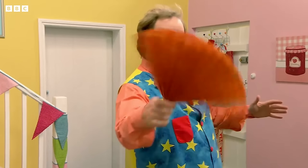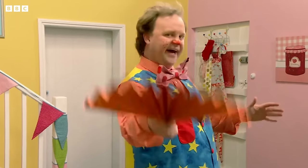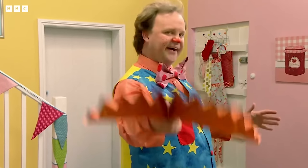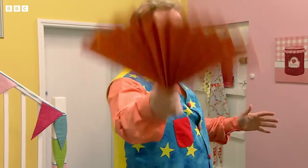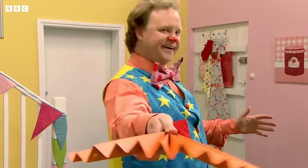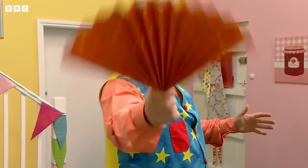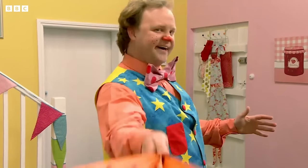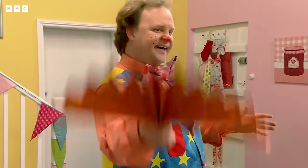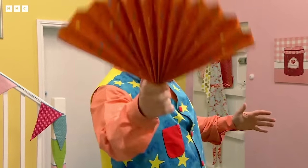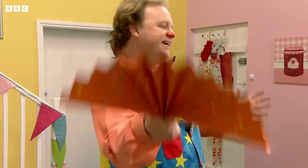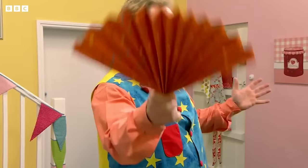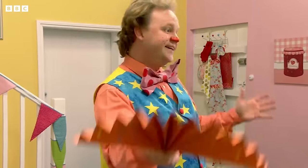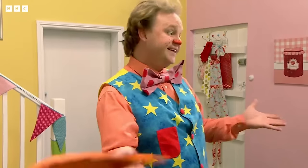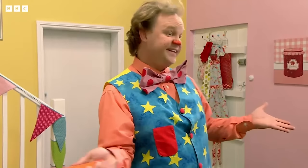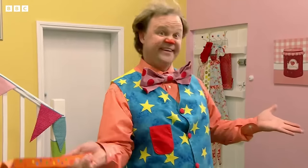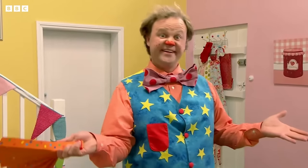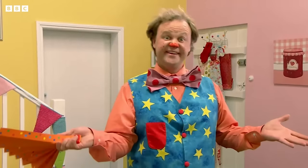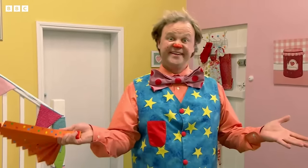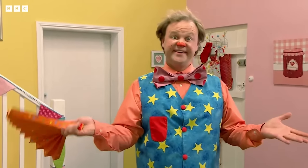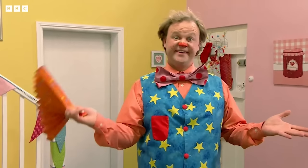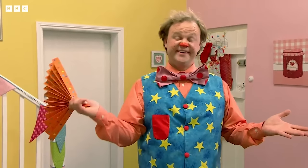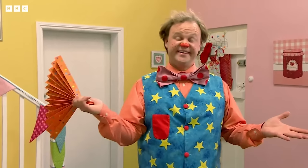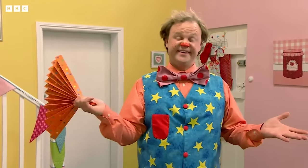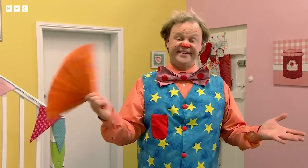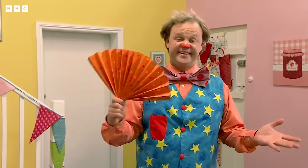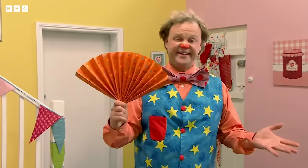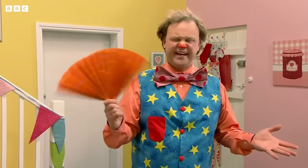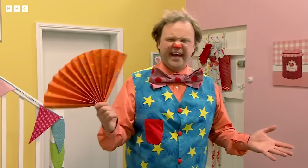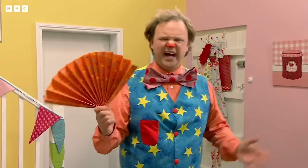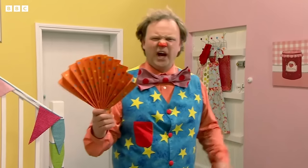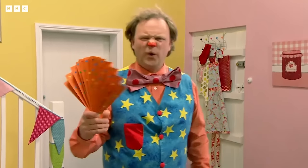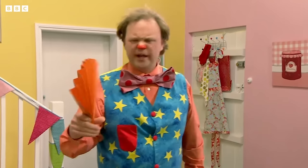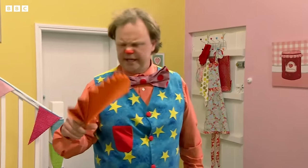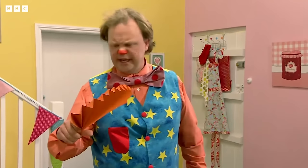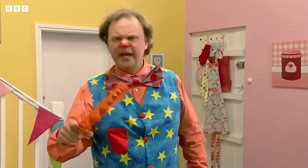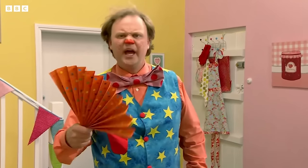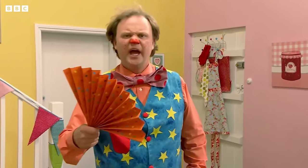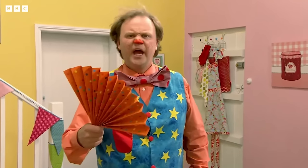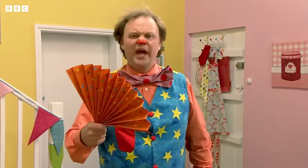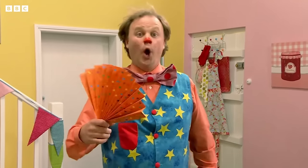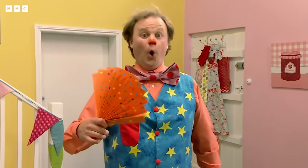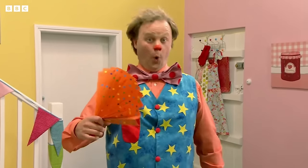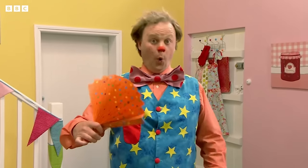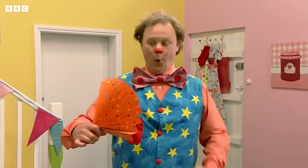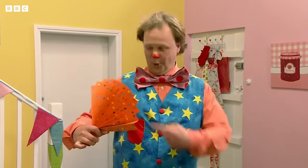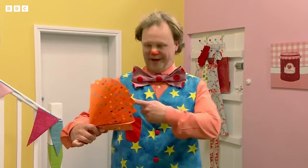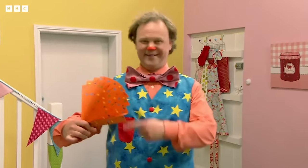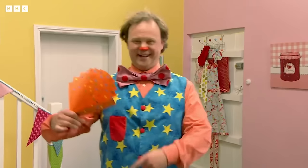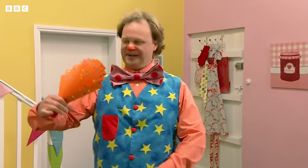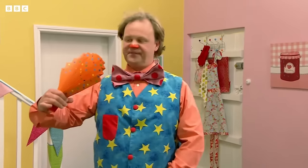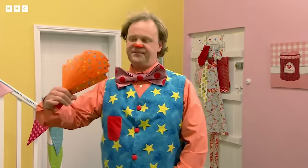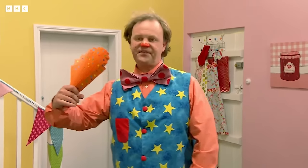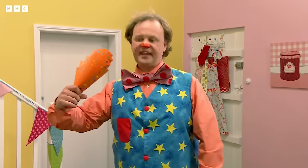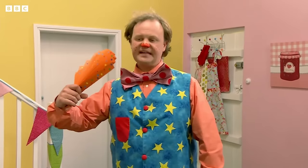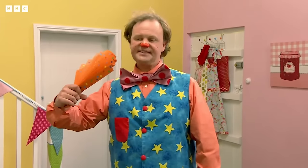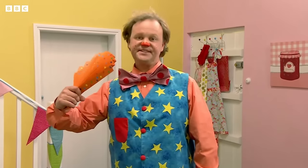Hello? No. Not like that. Wave it beside your face. Oh, right.